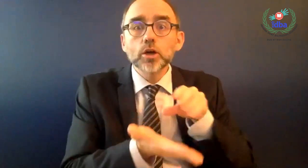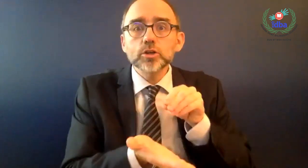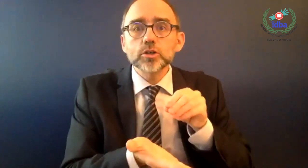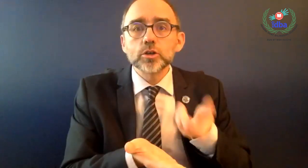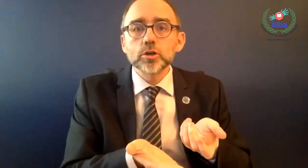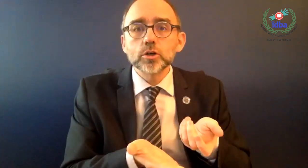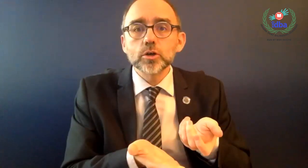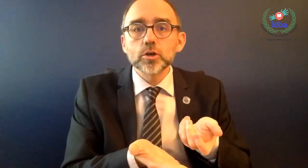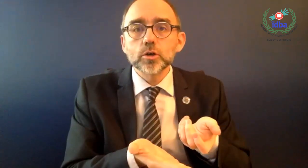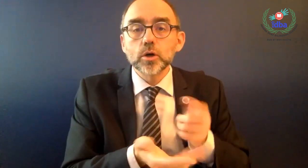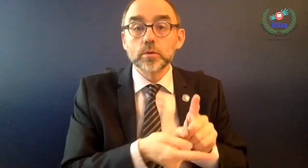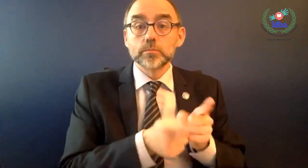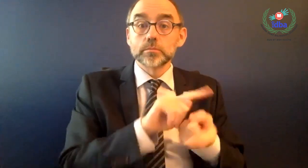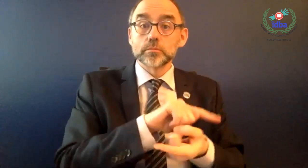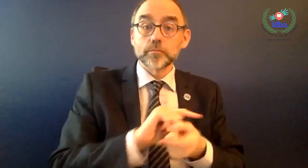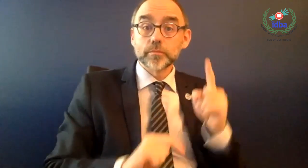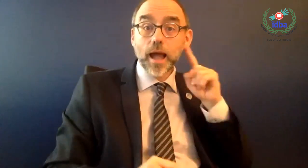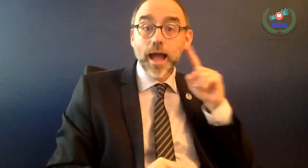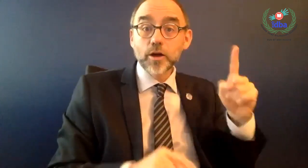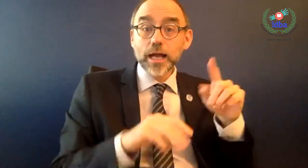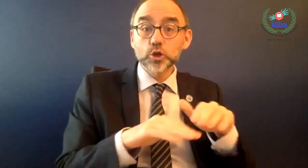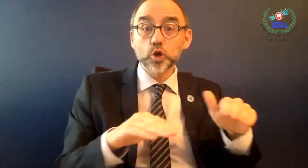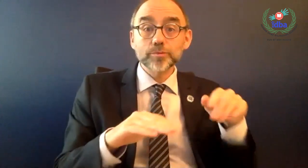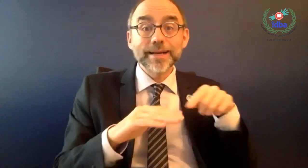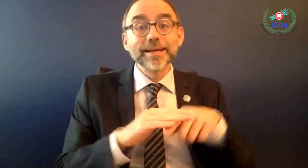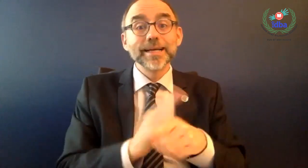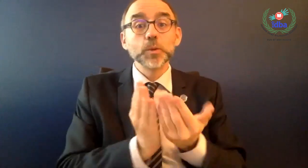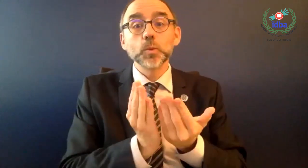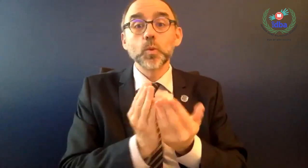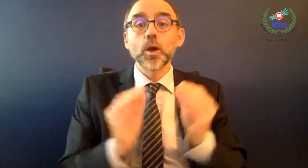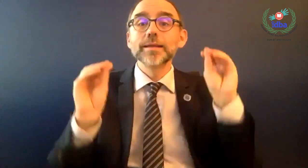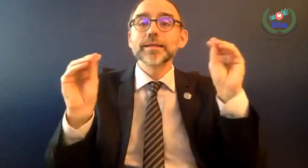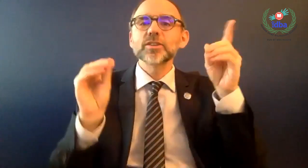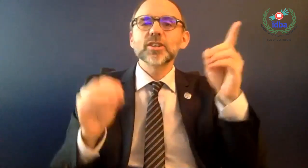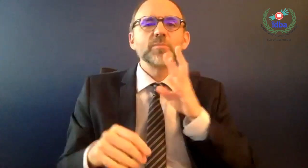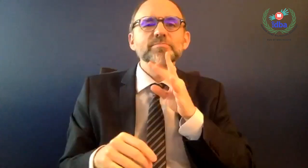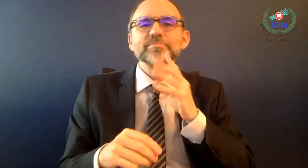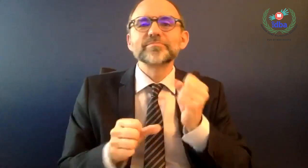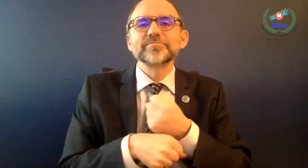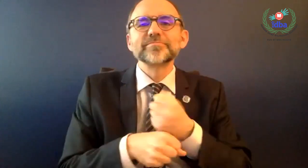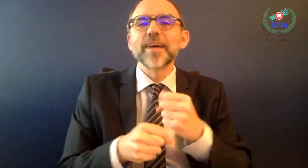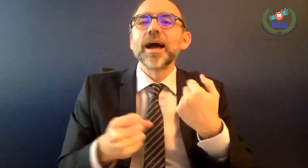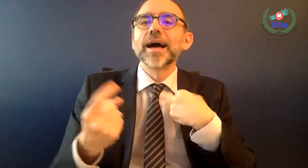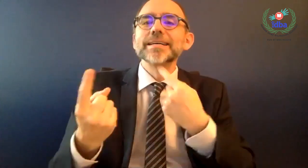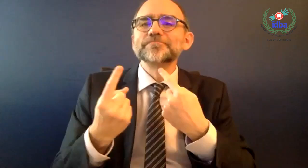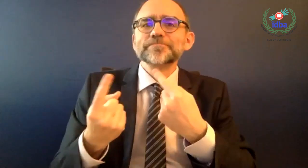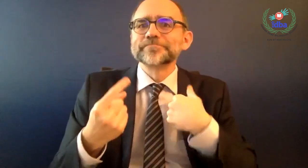But then when the students have time to learn, if they will teach sign language now in the class to the teachers,